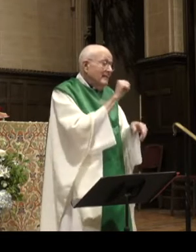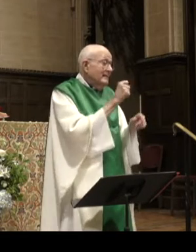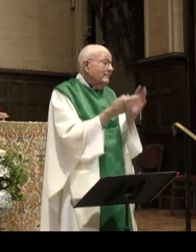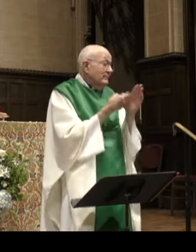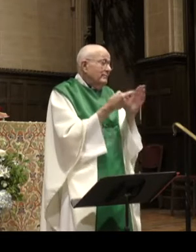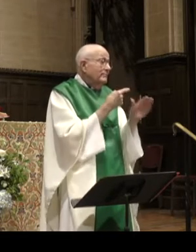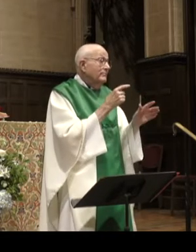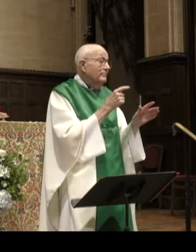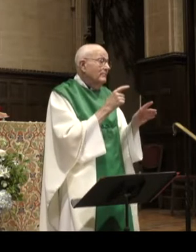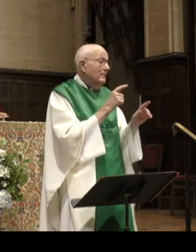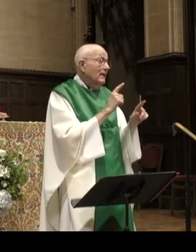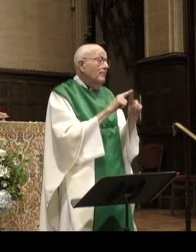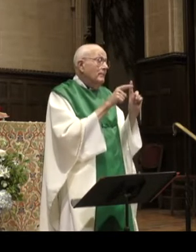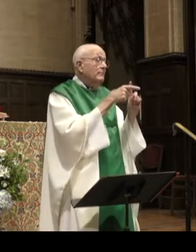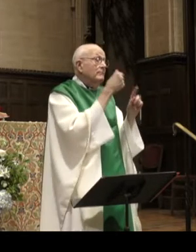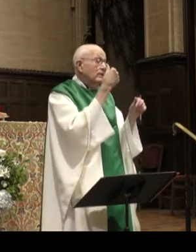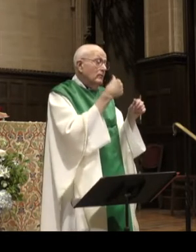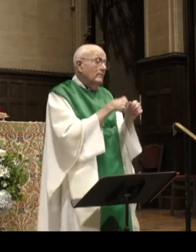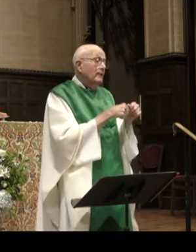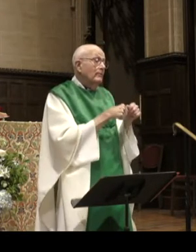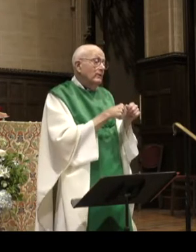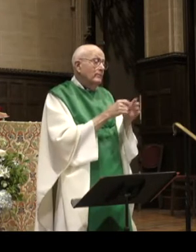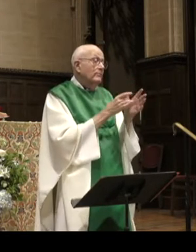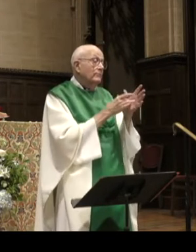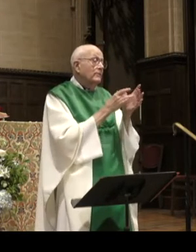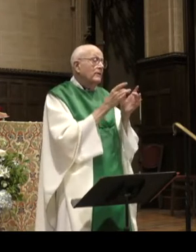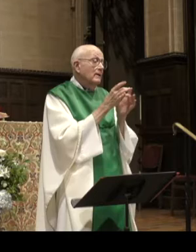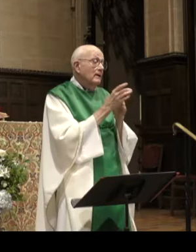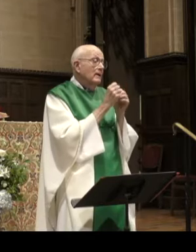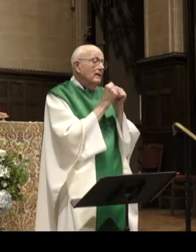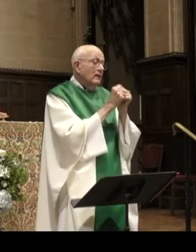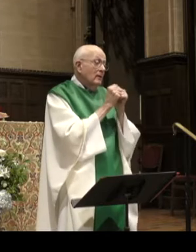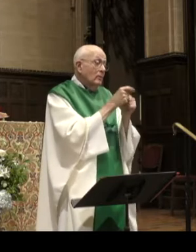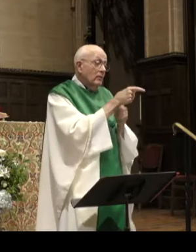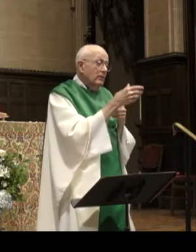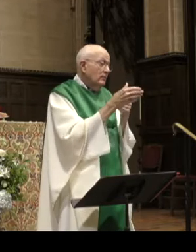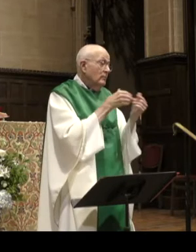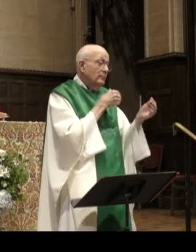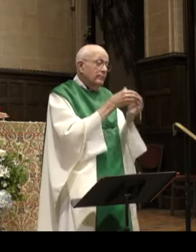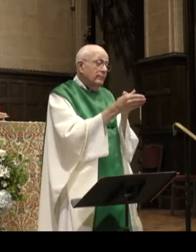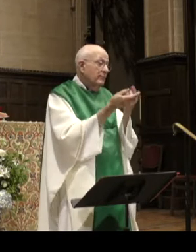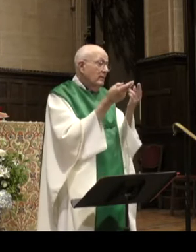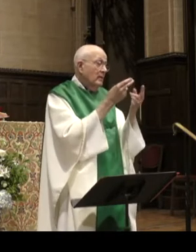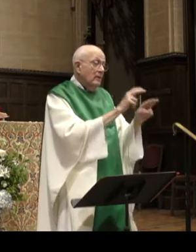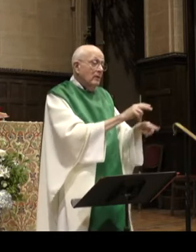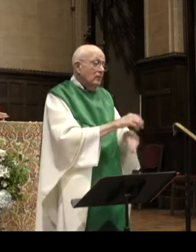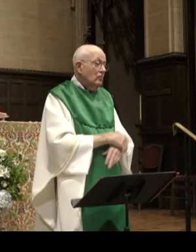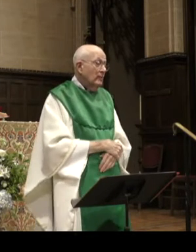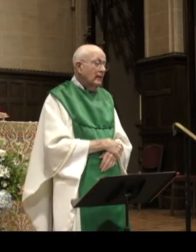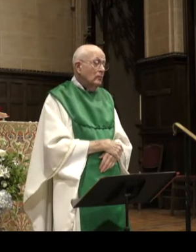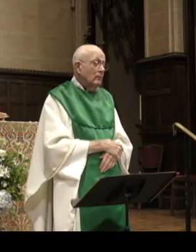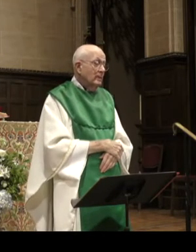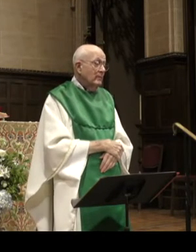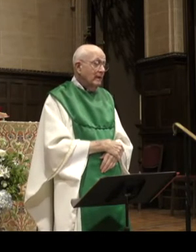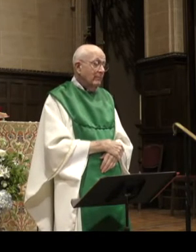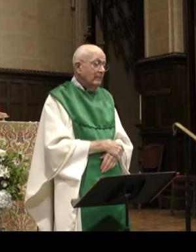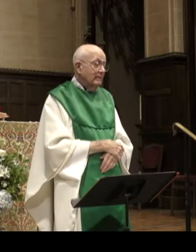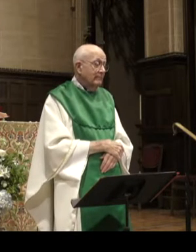always easy. Sometimes, but remember, Jesus is with you no matter what may be happening.